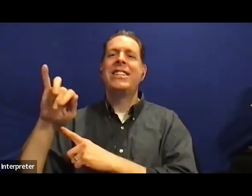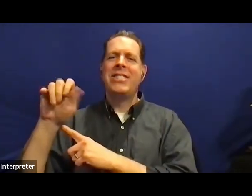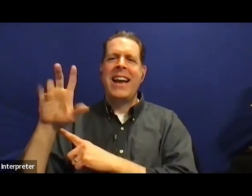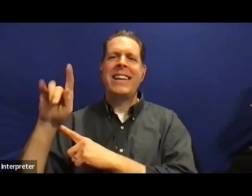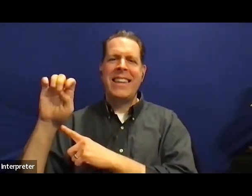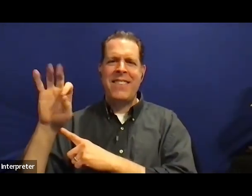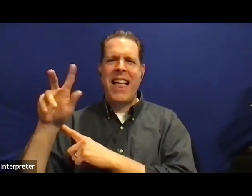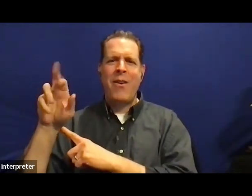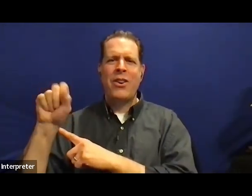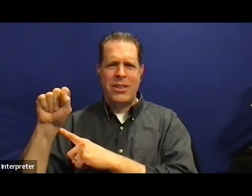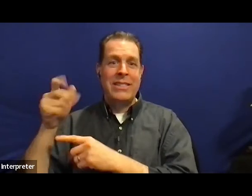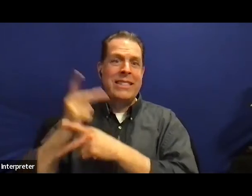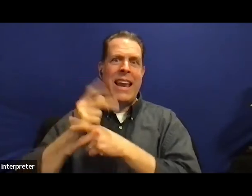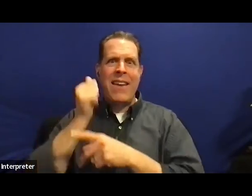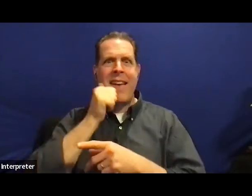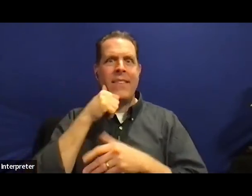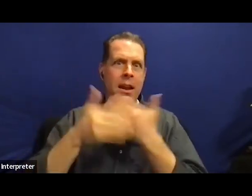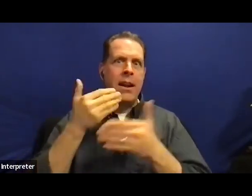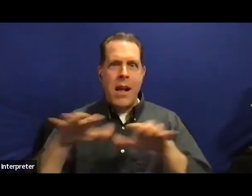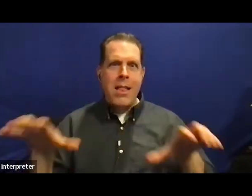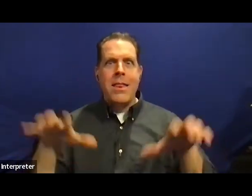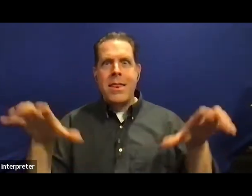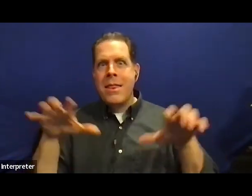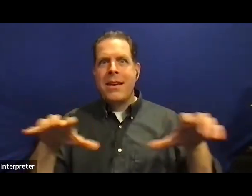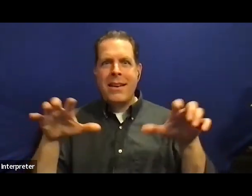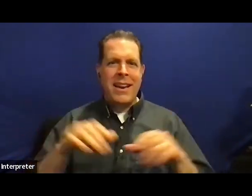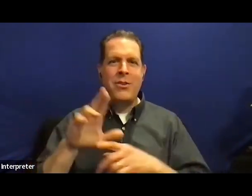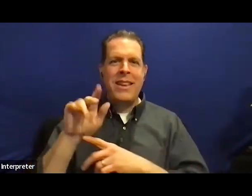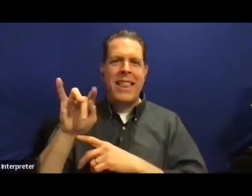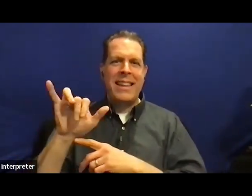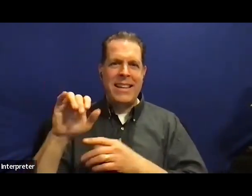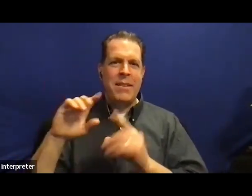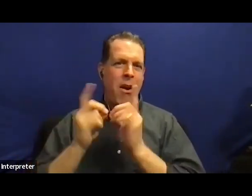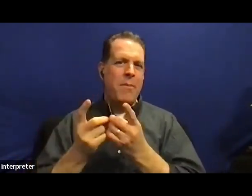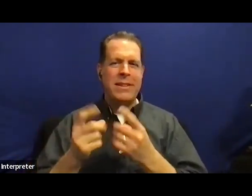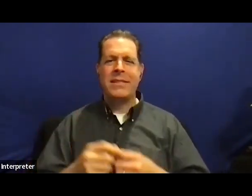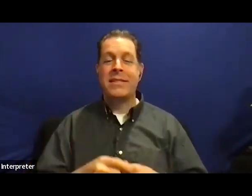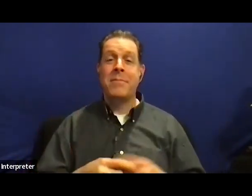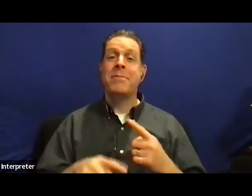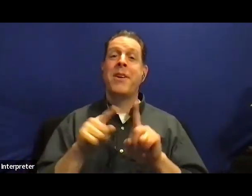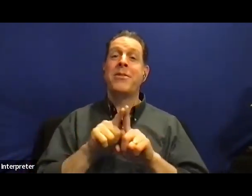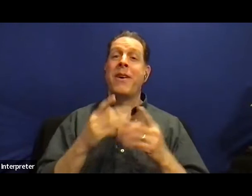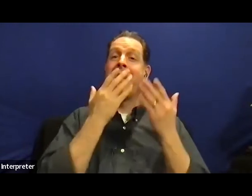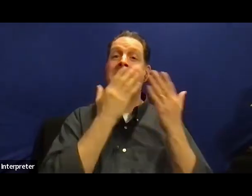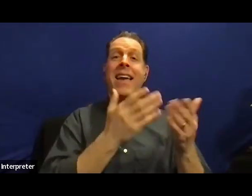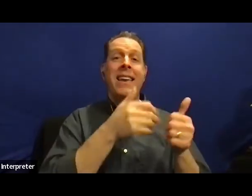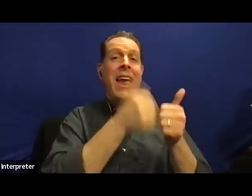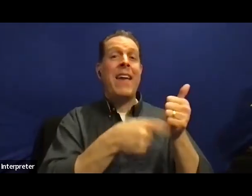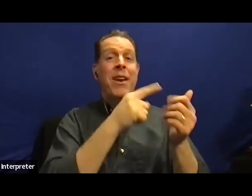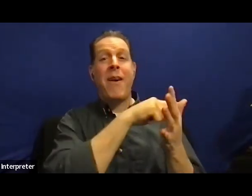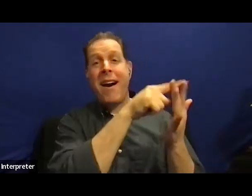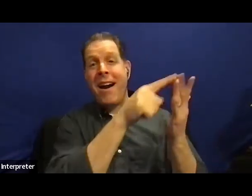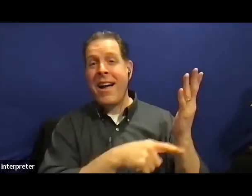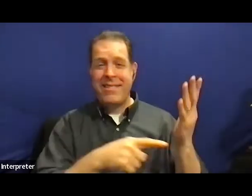the hard day-to-day work of our city and utility departments. I'd also like to thank every one of the